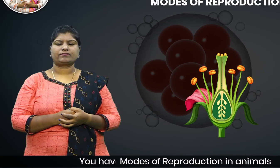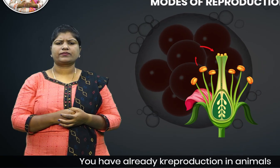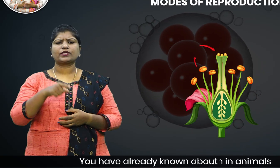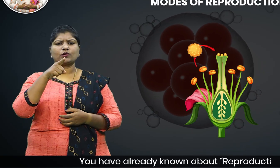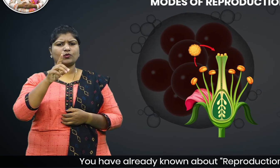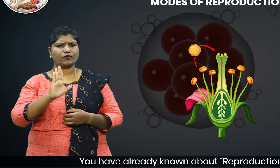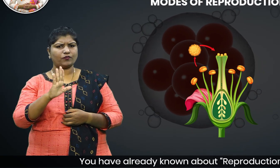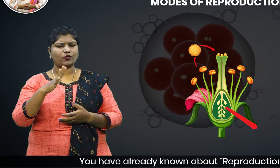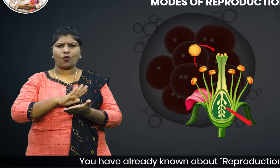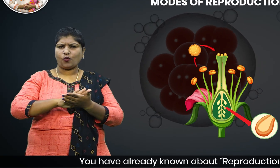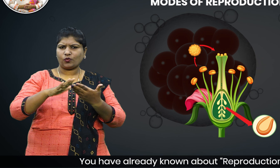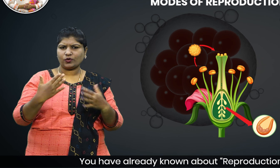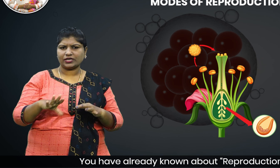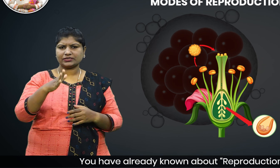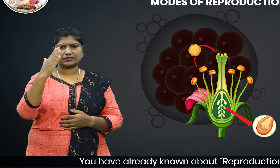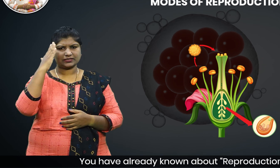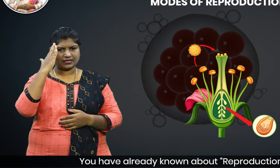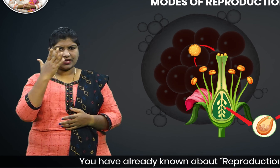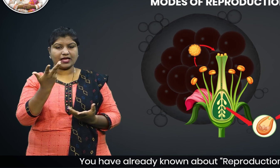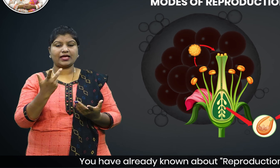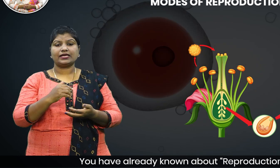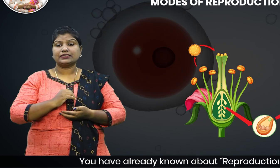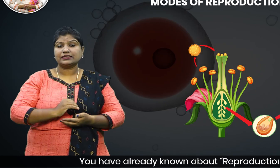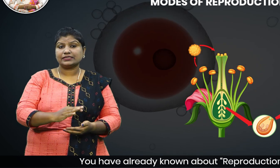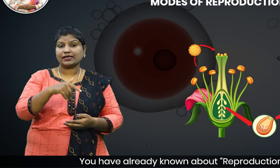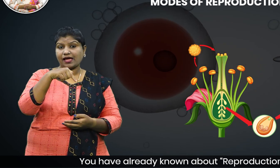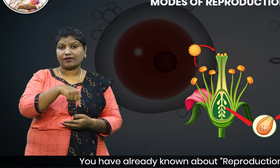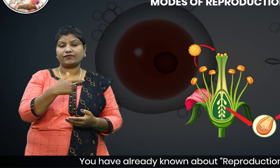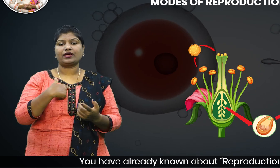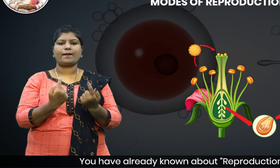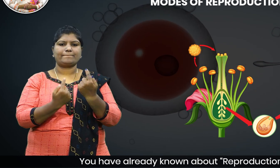You have already known about reproduction in plants.